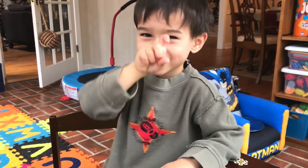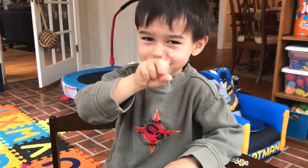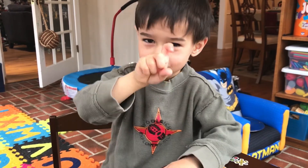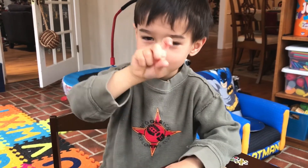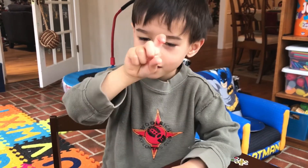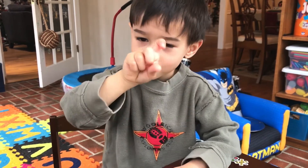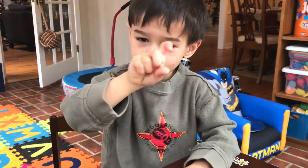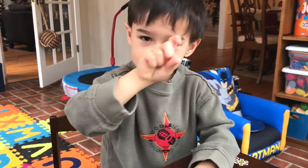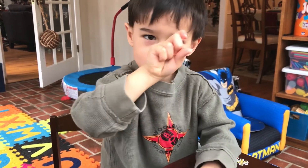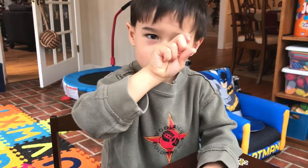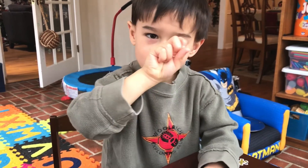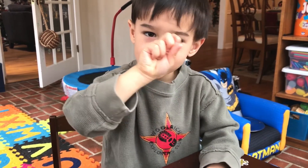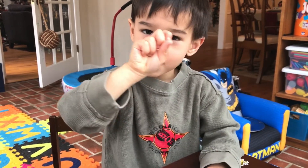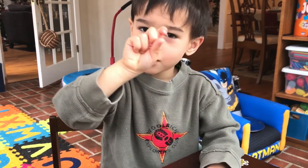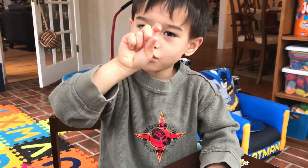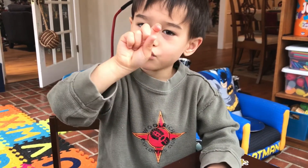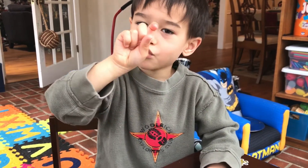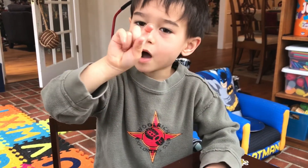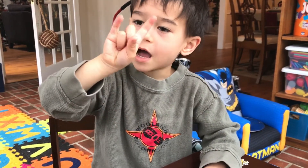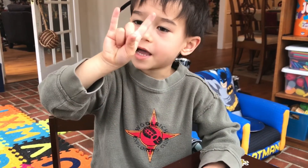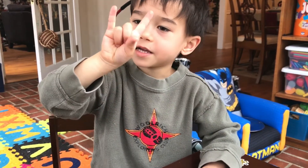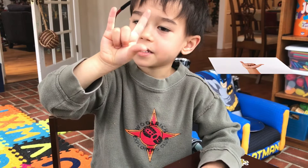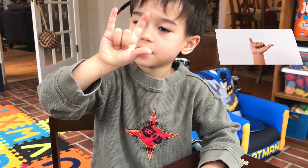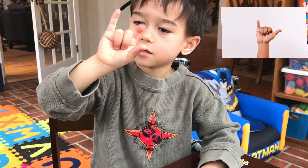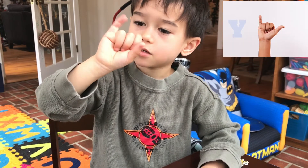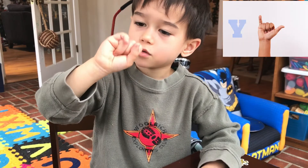Alright, what's next to X? Y.